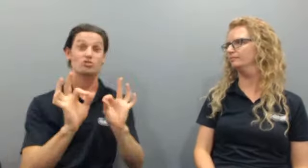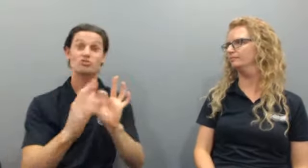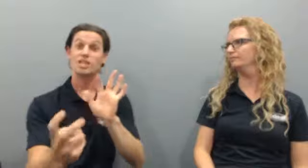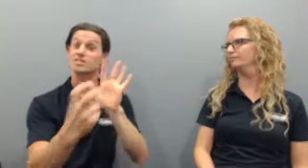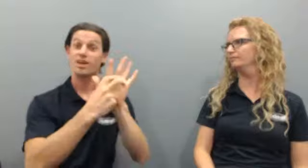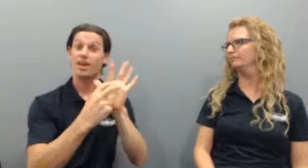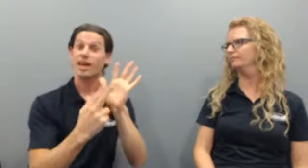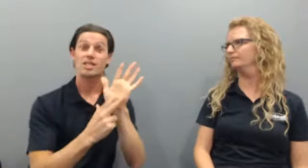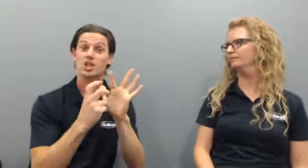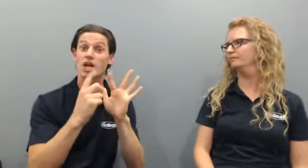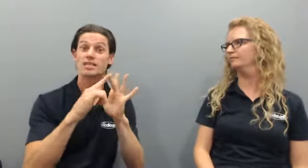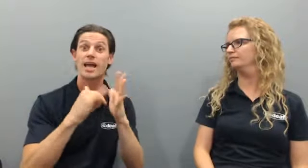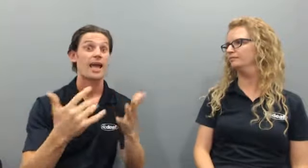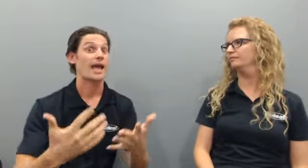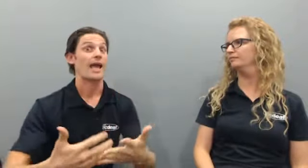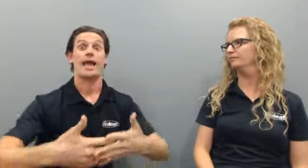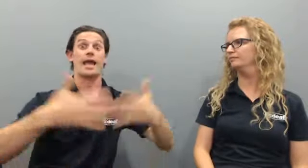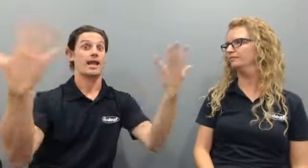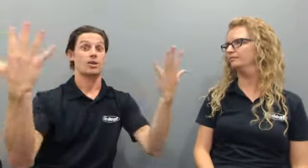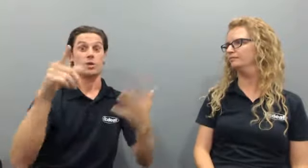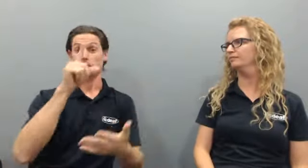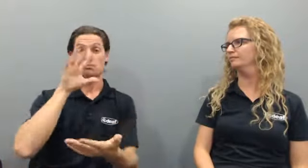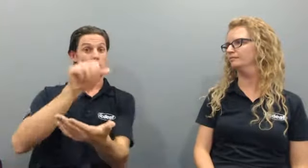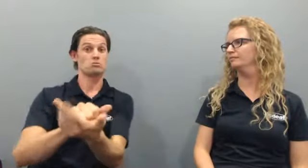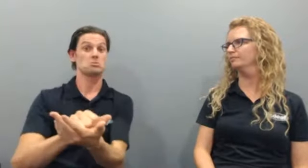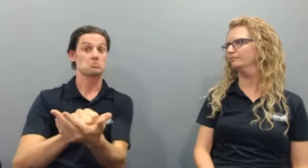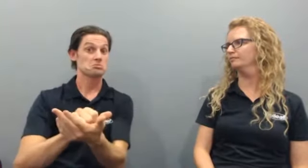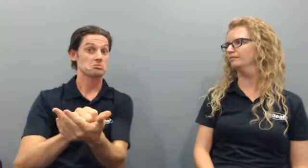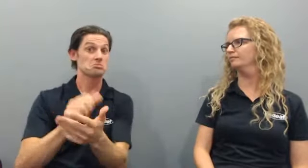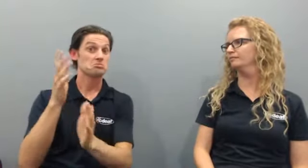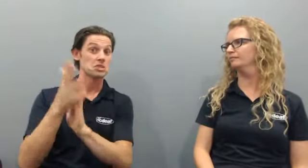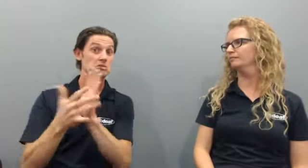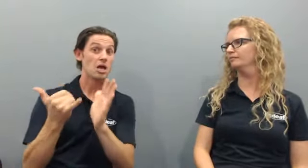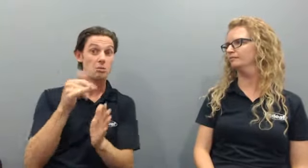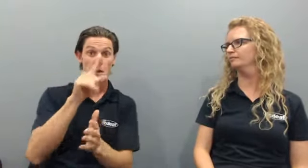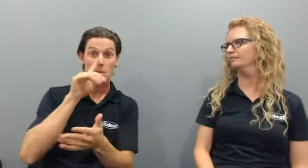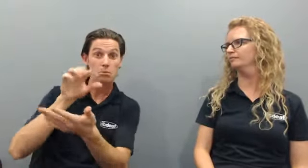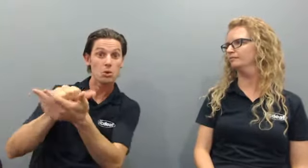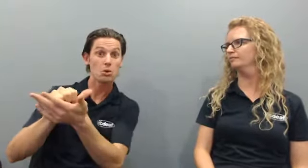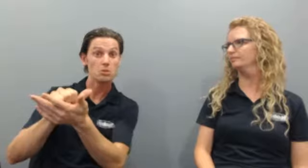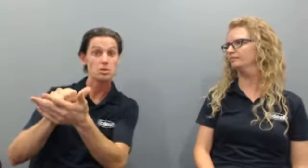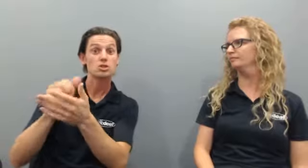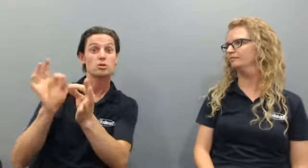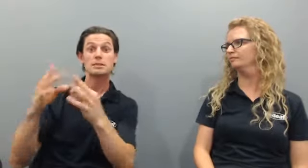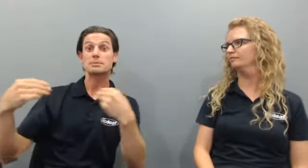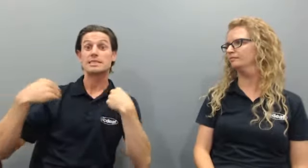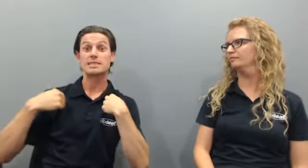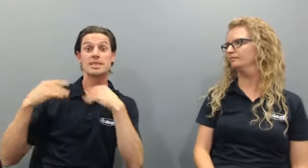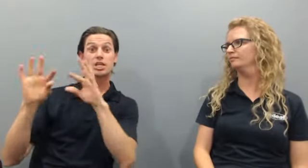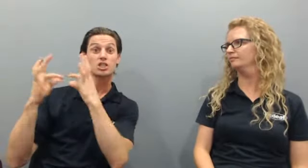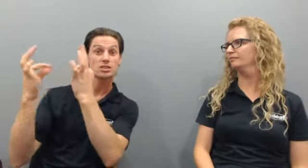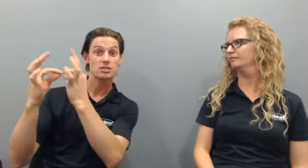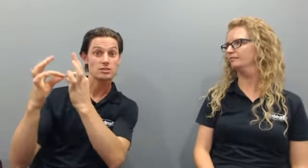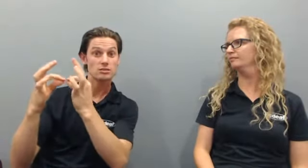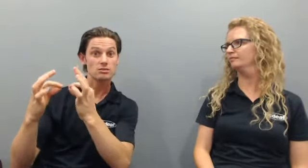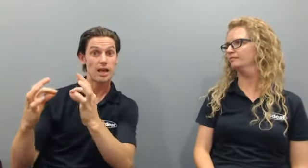NDIS or people who are unregistered. So you can use anyone. So that means that you might be able to book